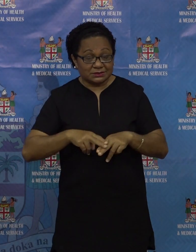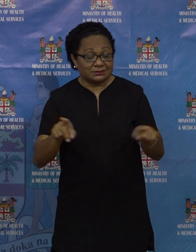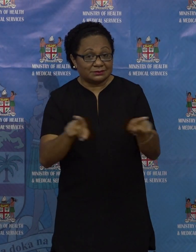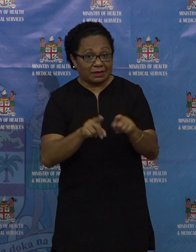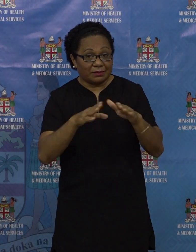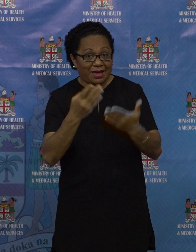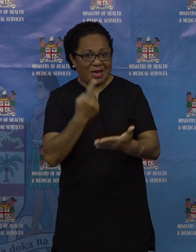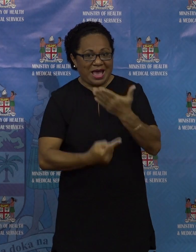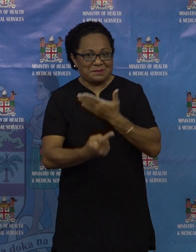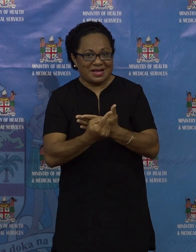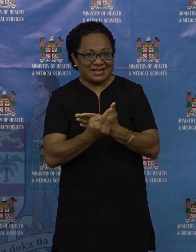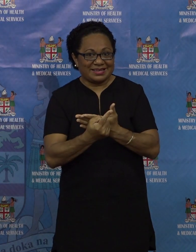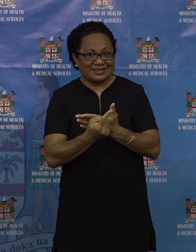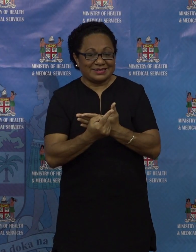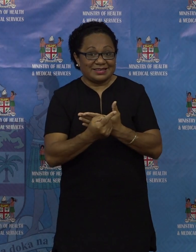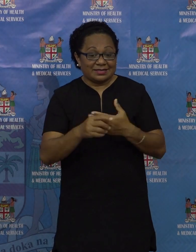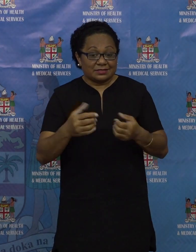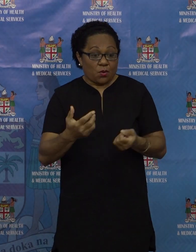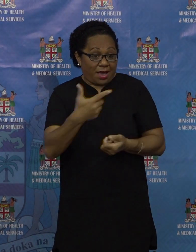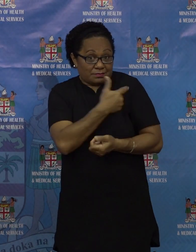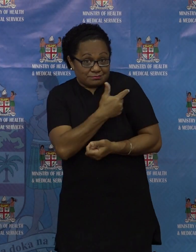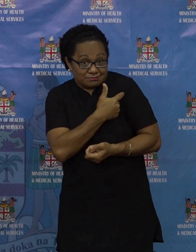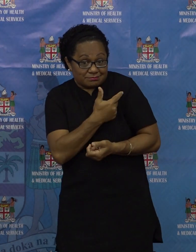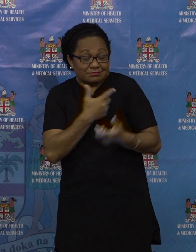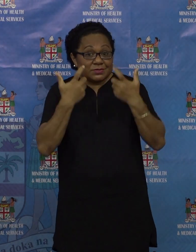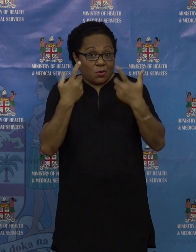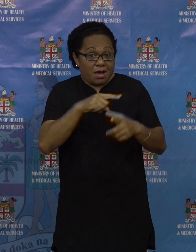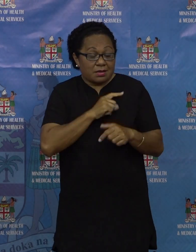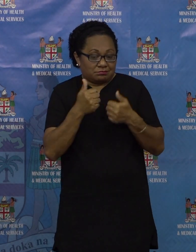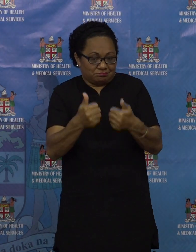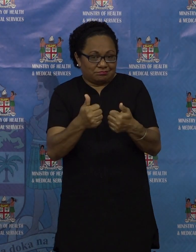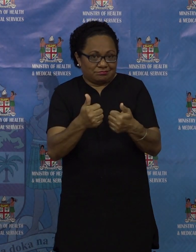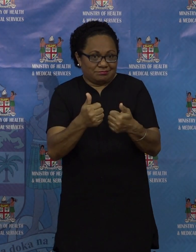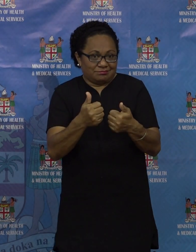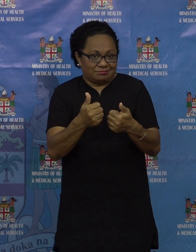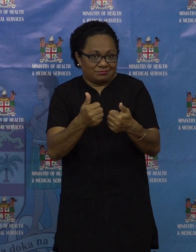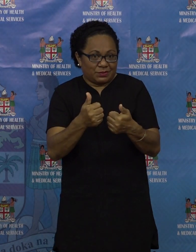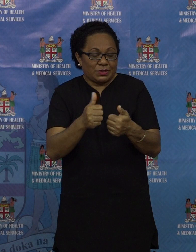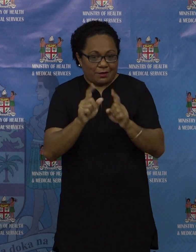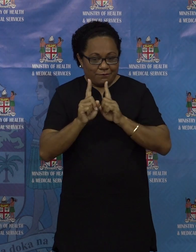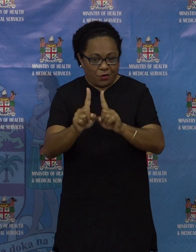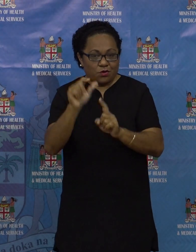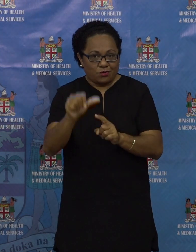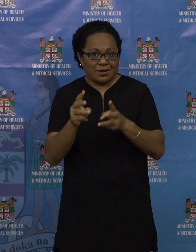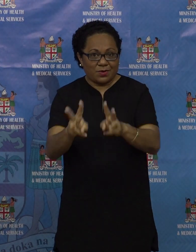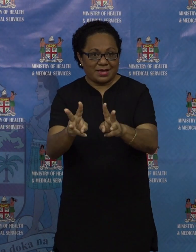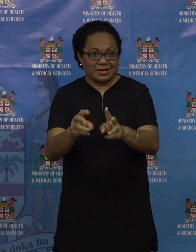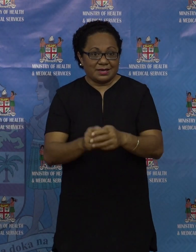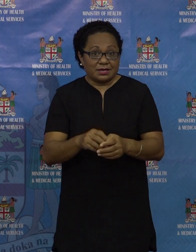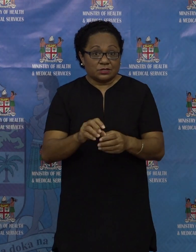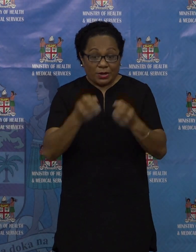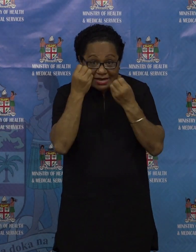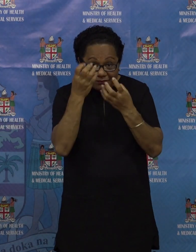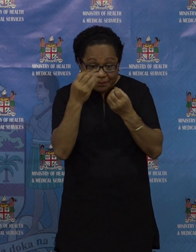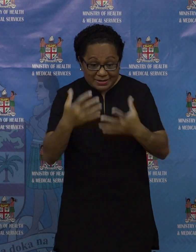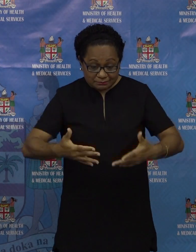we are on the right track with responding to this new strain. The latest global data tells us that the vaccine does reduce the risk